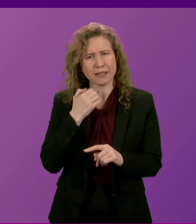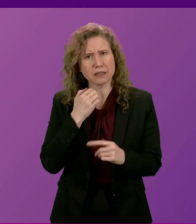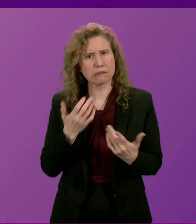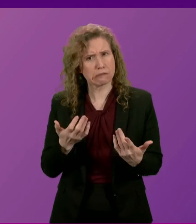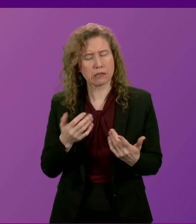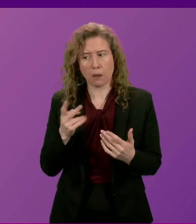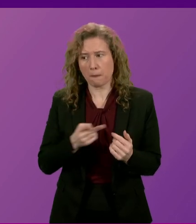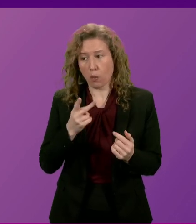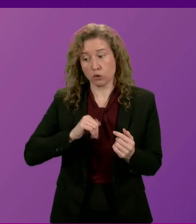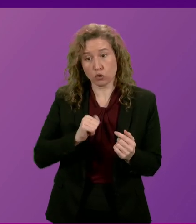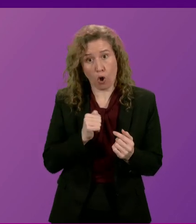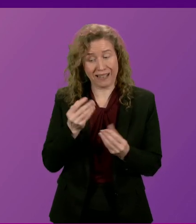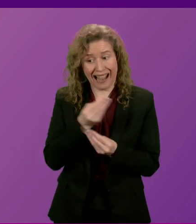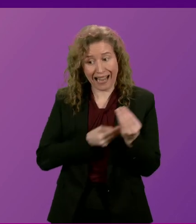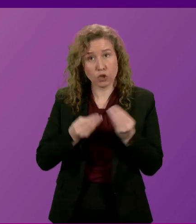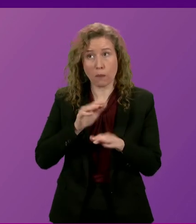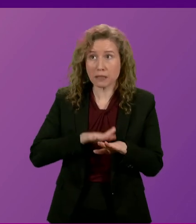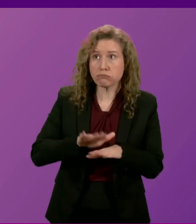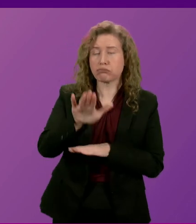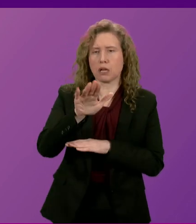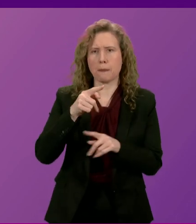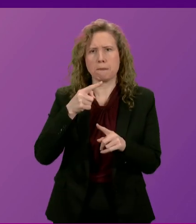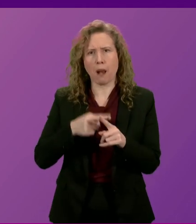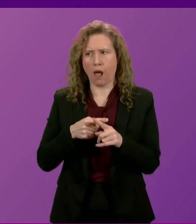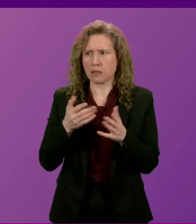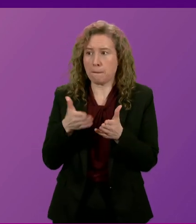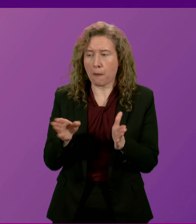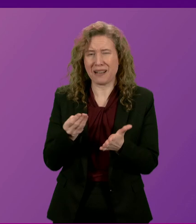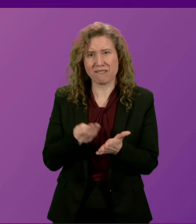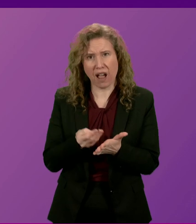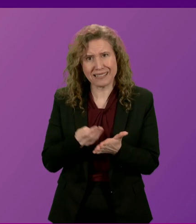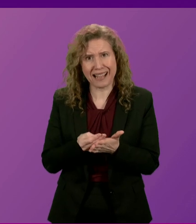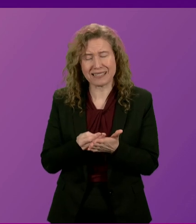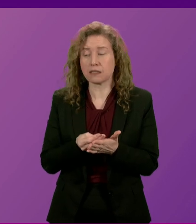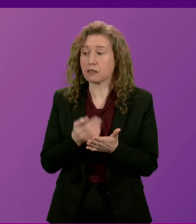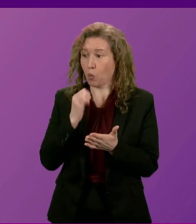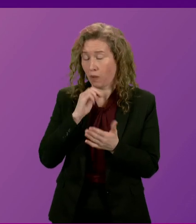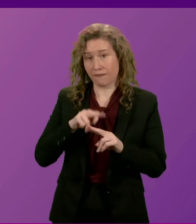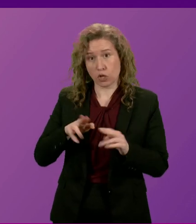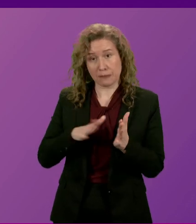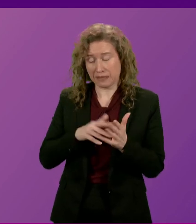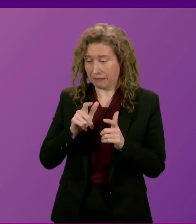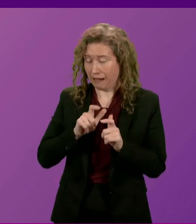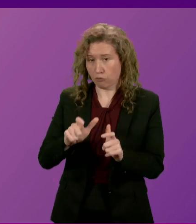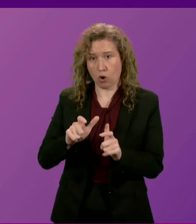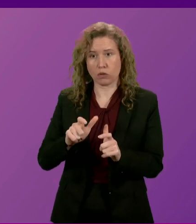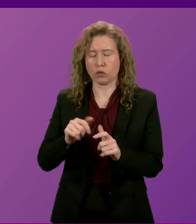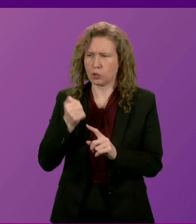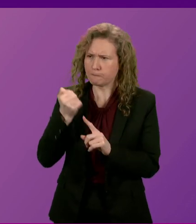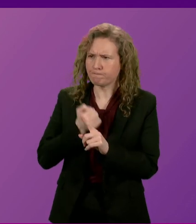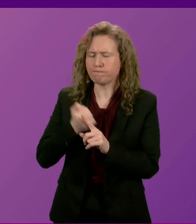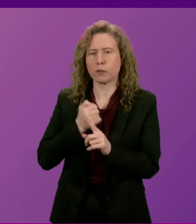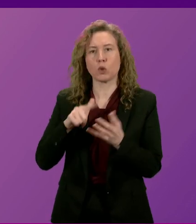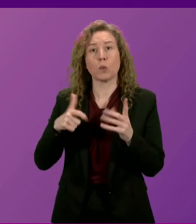have on both Scotland's economic prospects and its public finances? And will he continue to press the